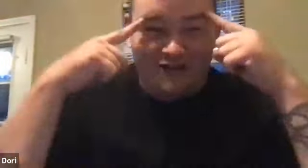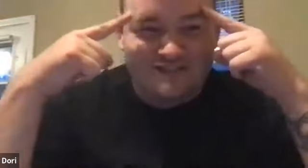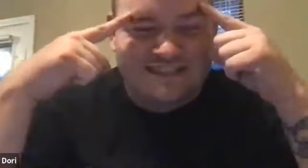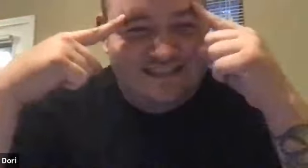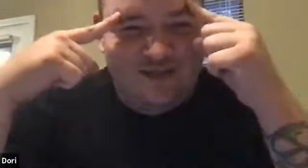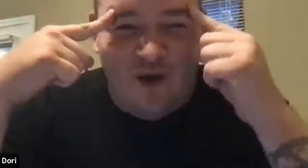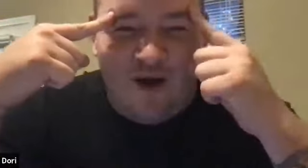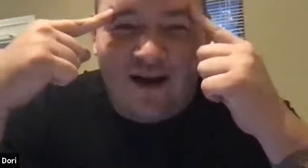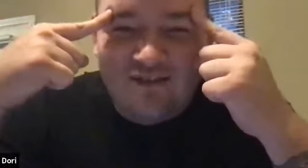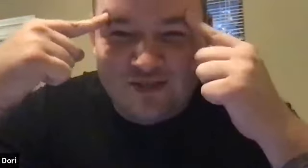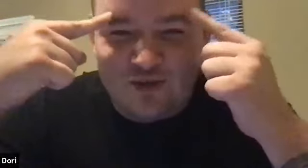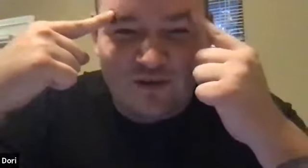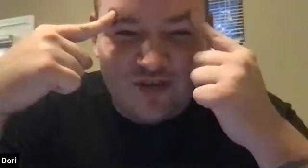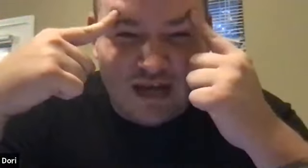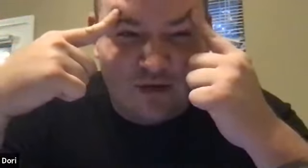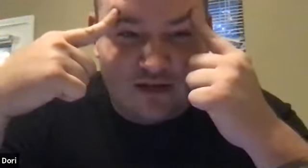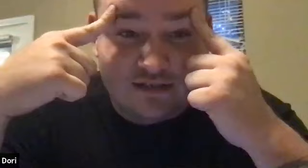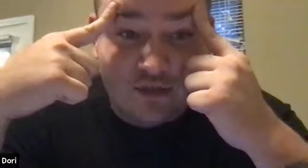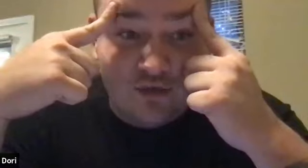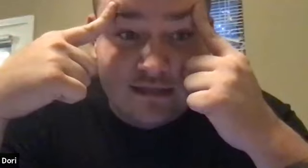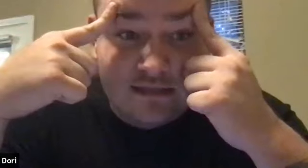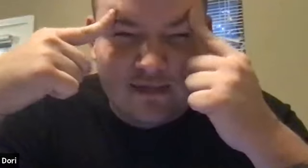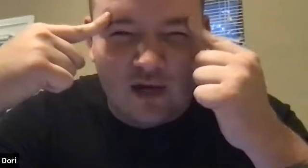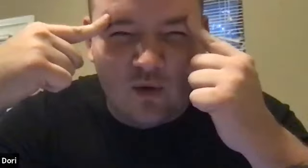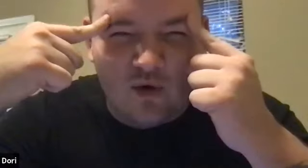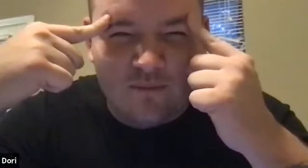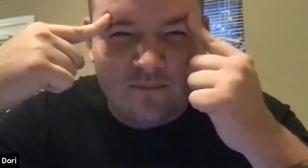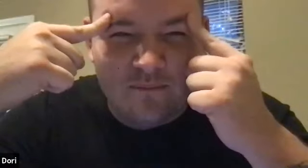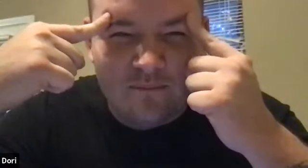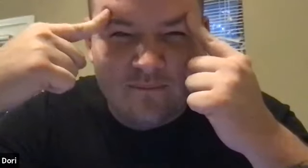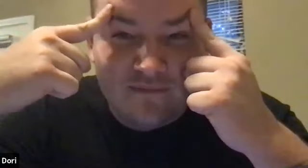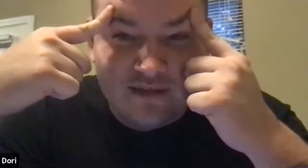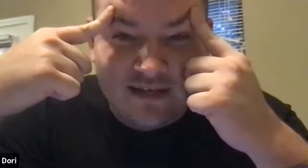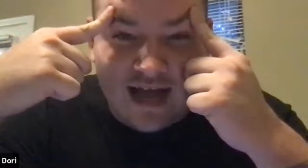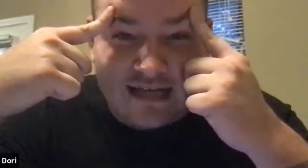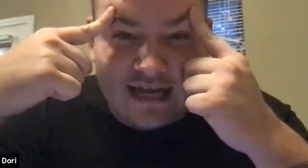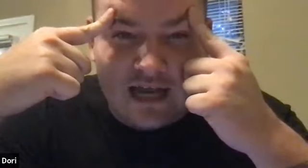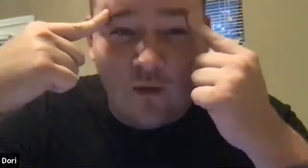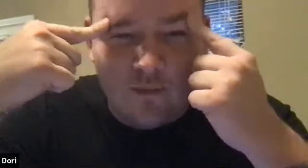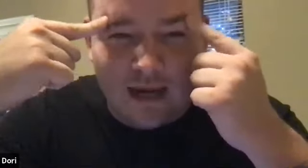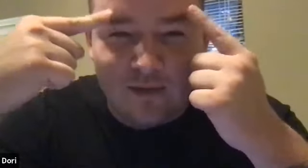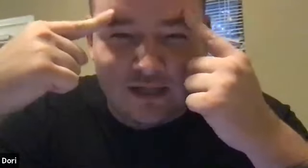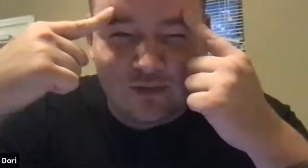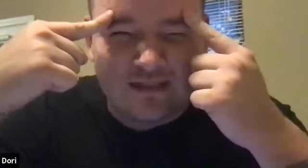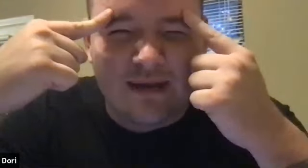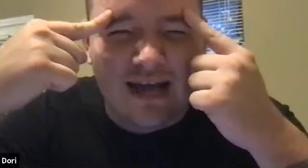Eyebrows. Do you all have control of your eyebrows? Can you raise them and lower them? I can't lower mine without squinting my